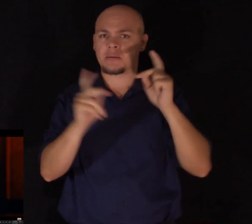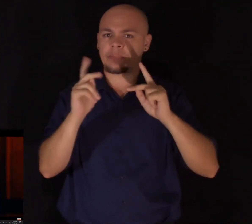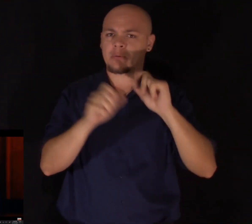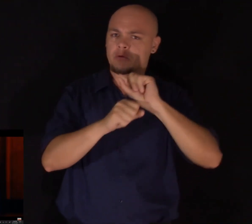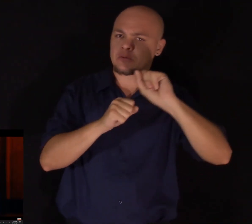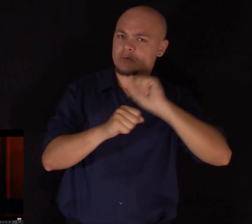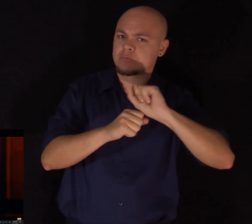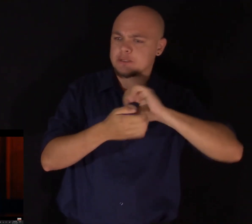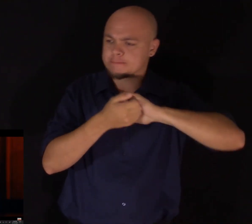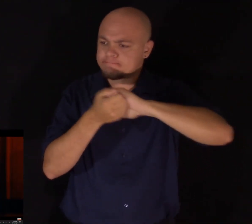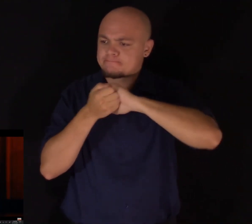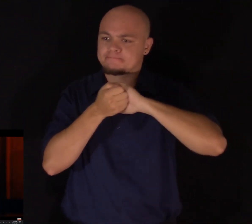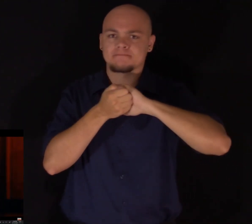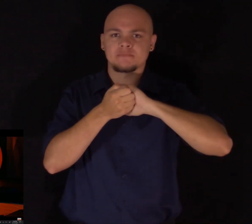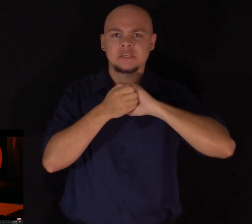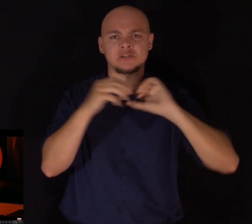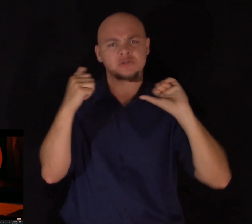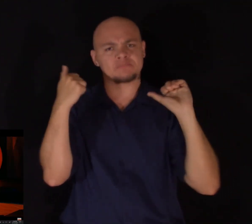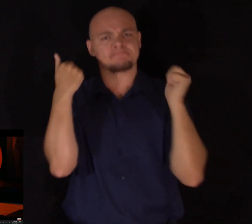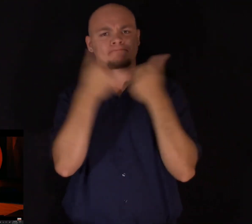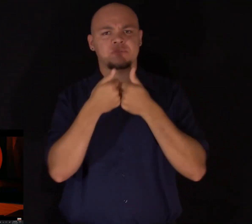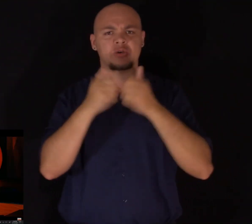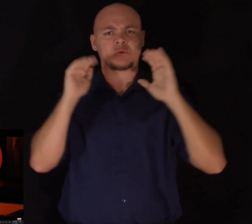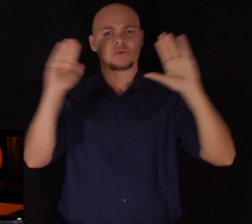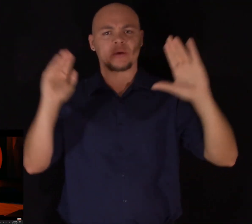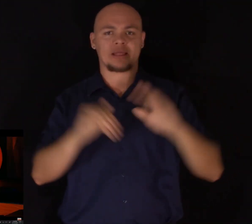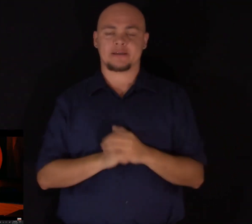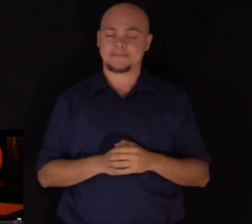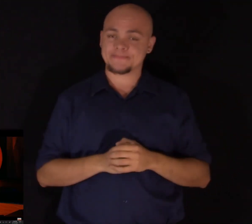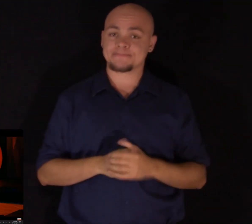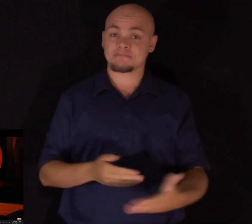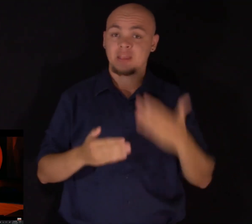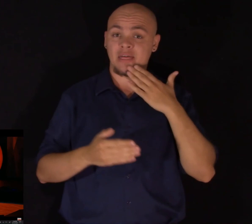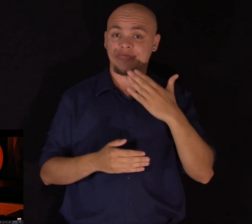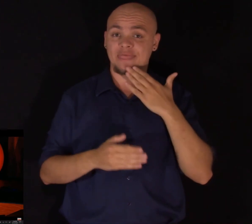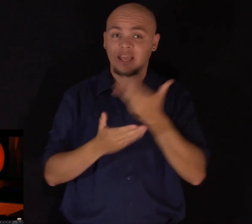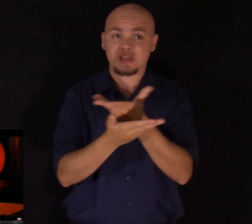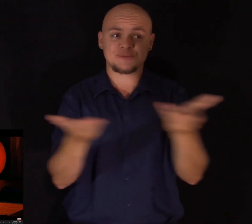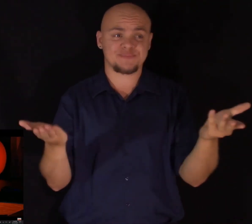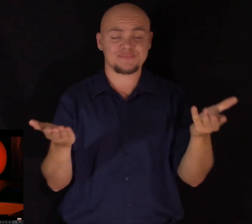people we work with to dare greatly. So thank y'all very much. I really appreciate it.